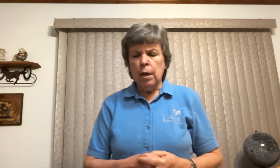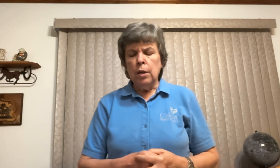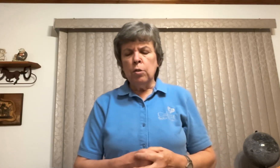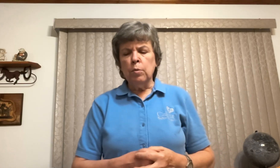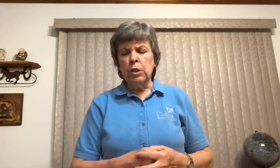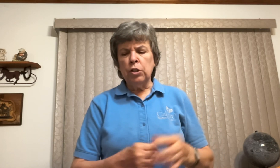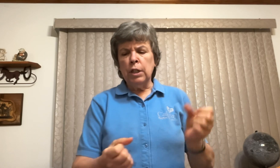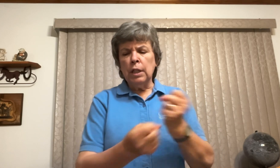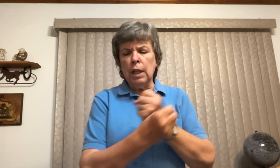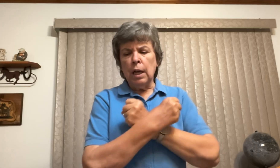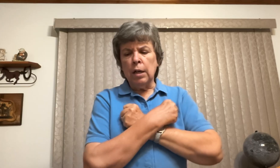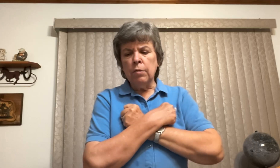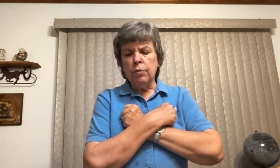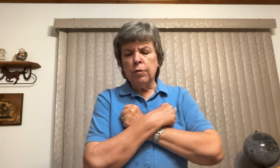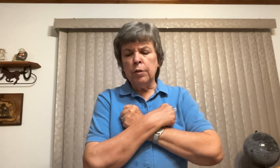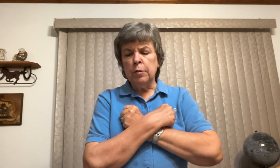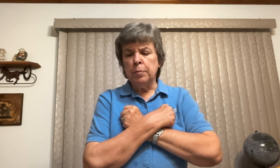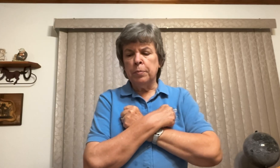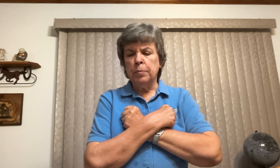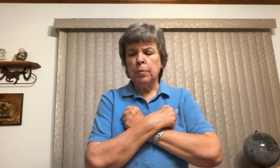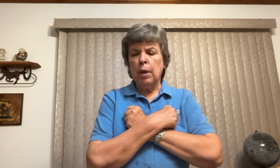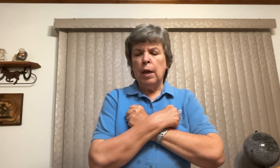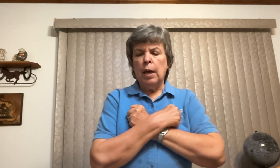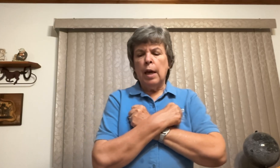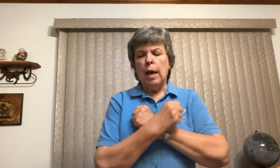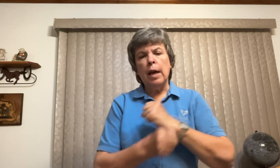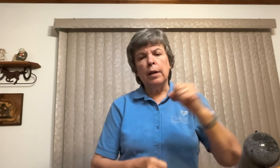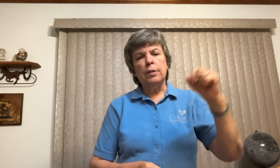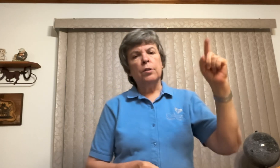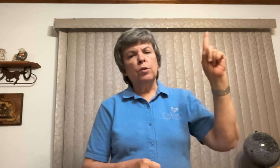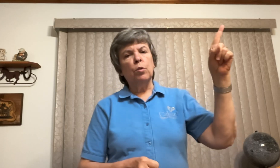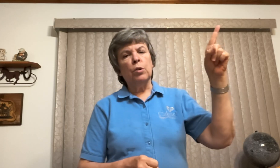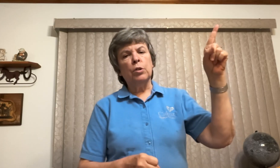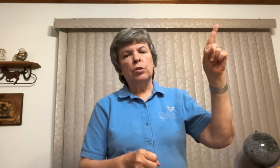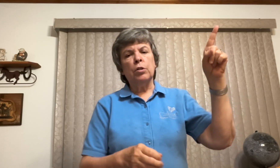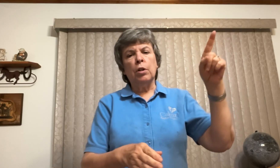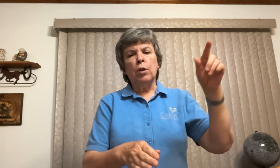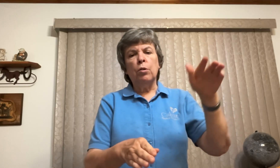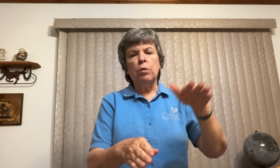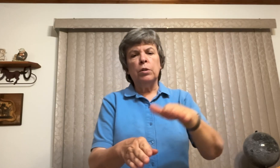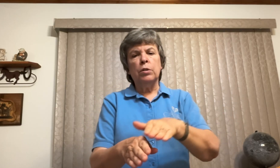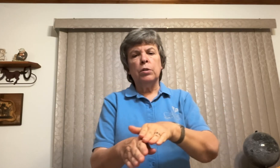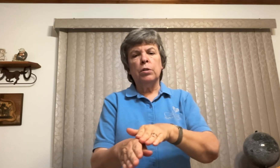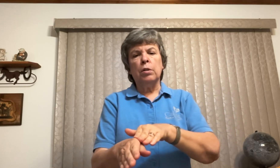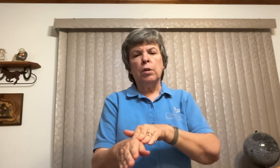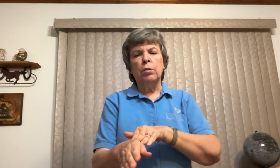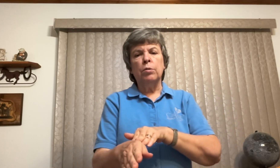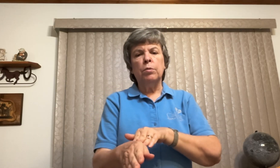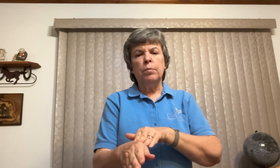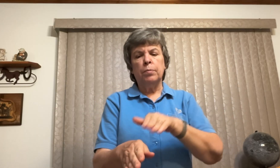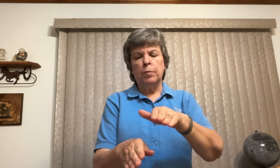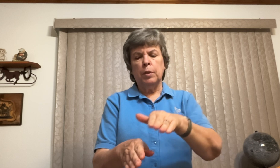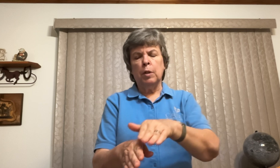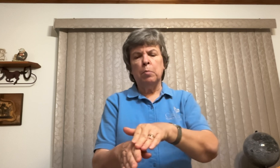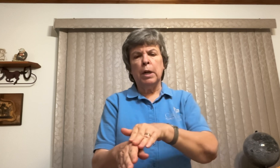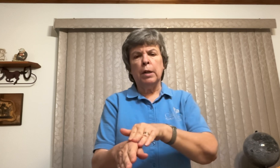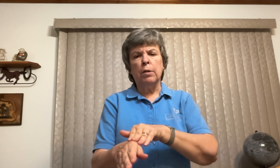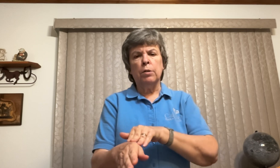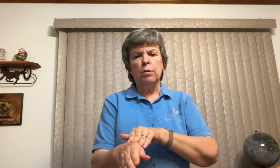You're rich in love and you're slow. This is slow. Come back on your hand